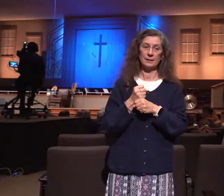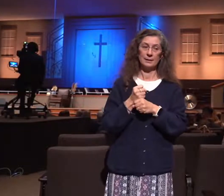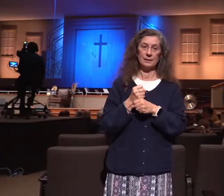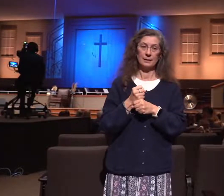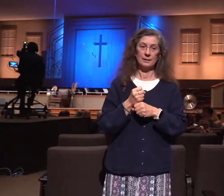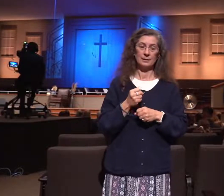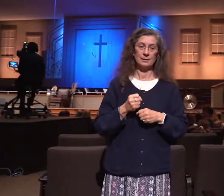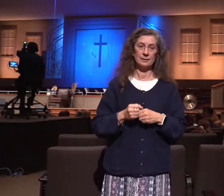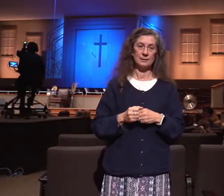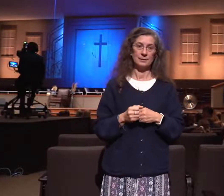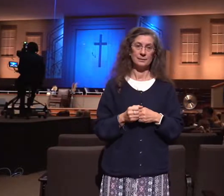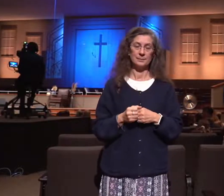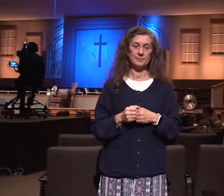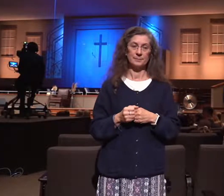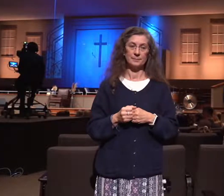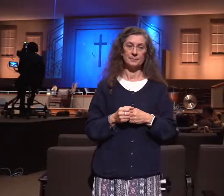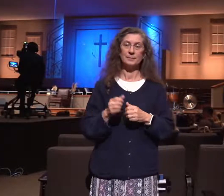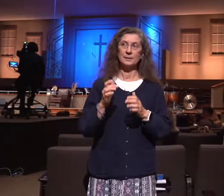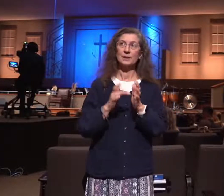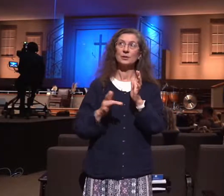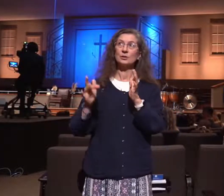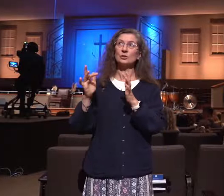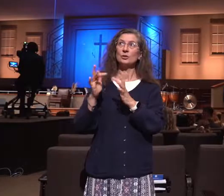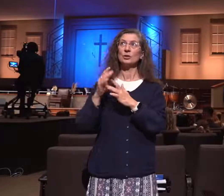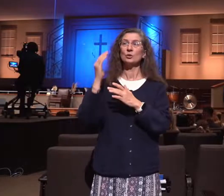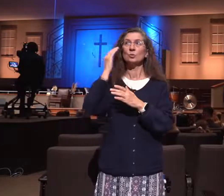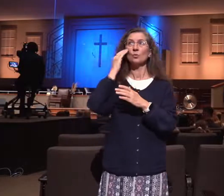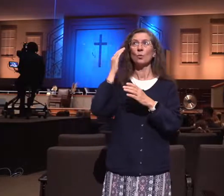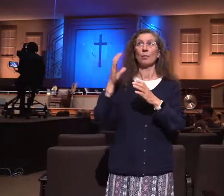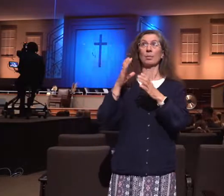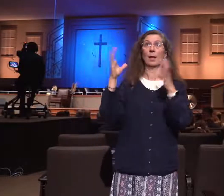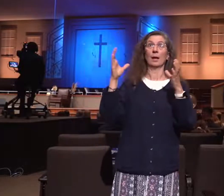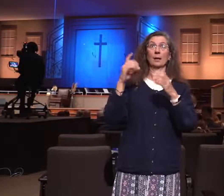nobody knows more about giving than Jesus.